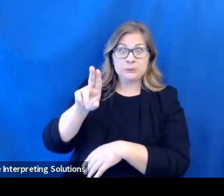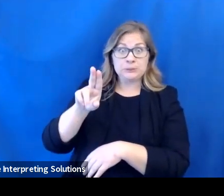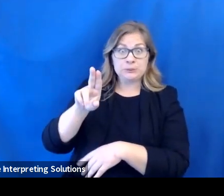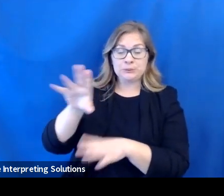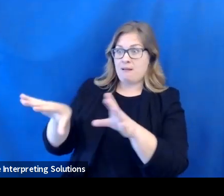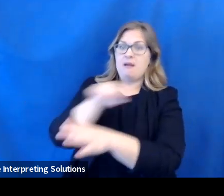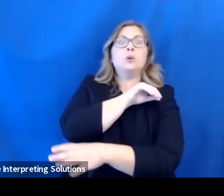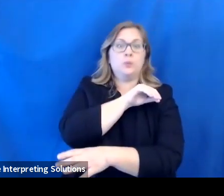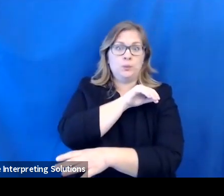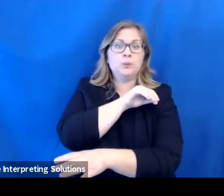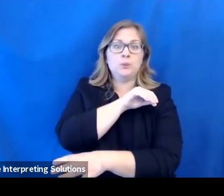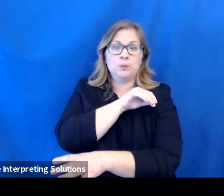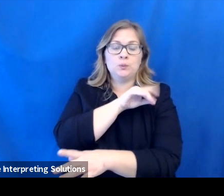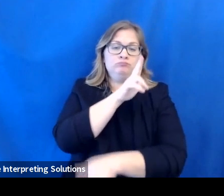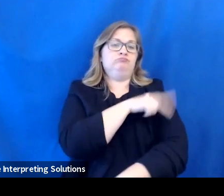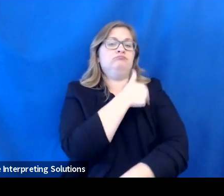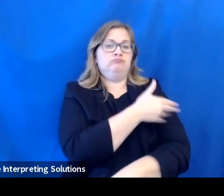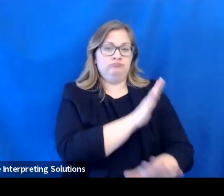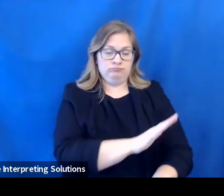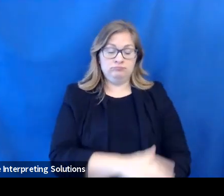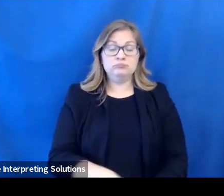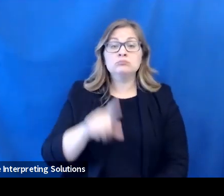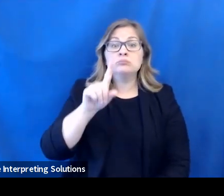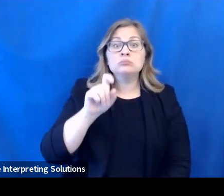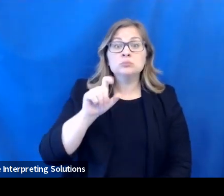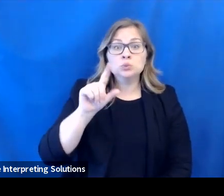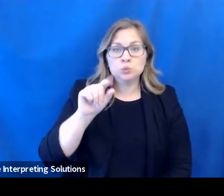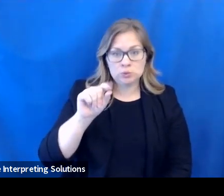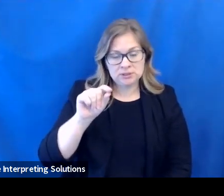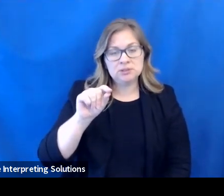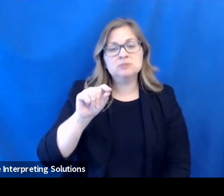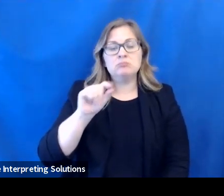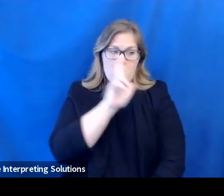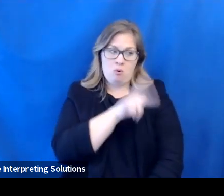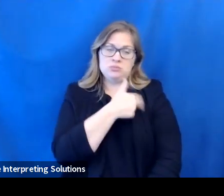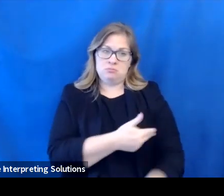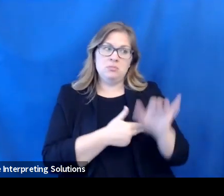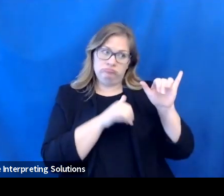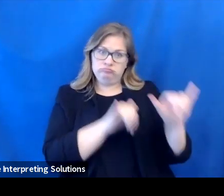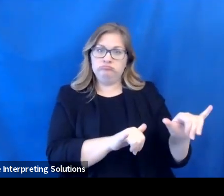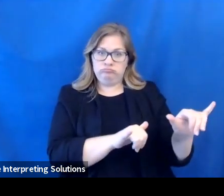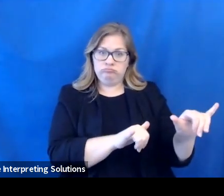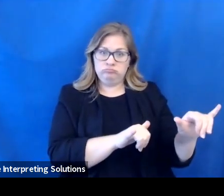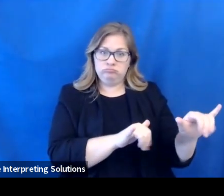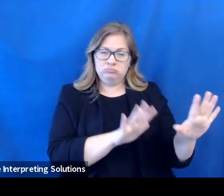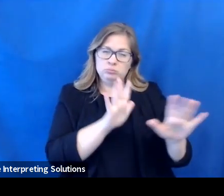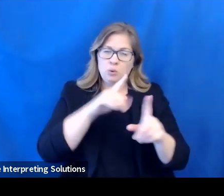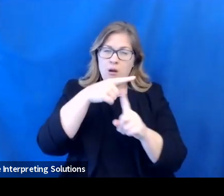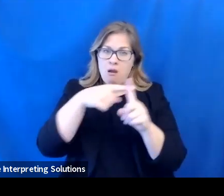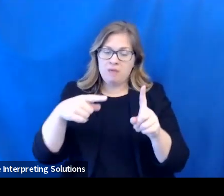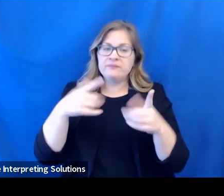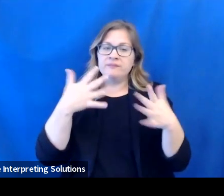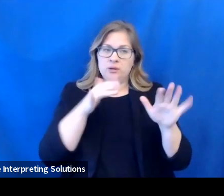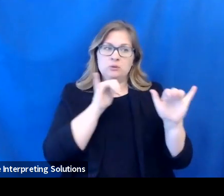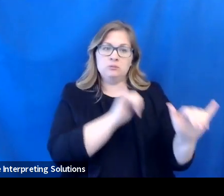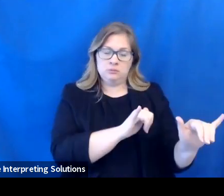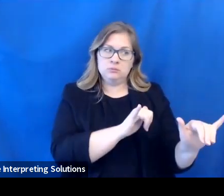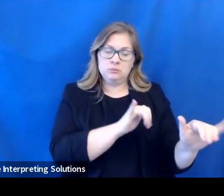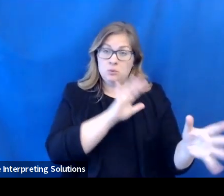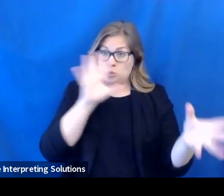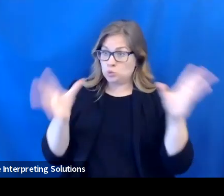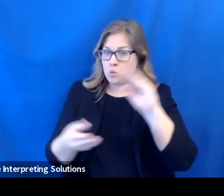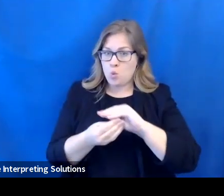are 120 patients currently in the hospital. So that's about half of our cumulative total over the course of the outbreak so